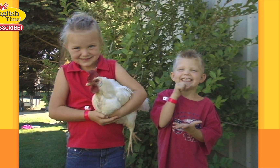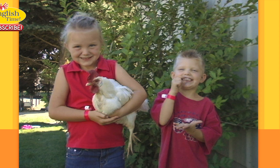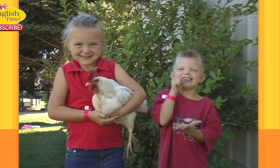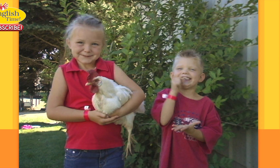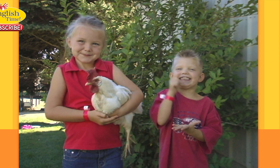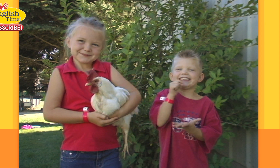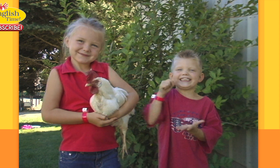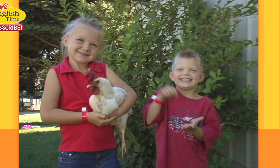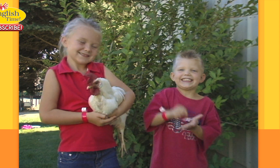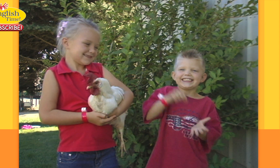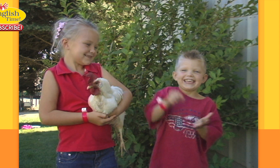Bark, bark, bark.